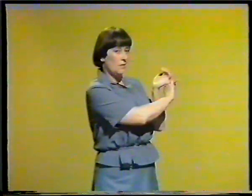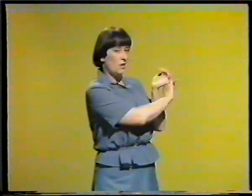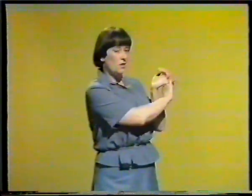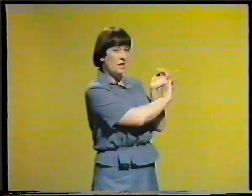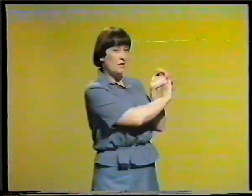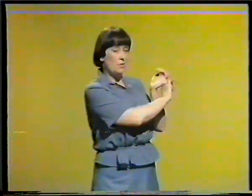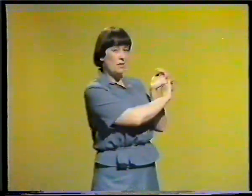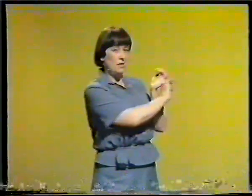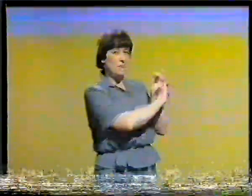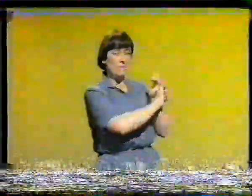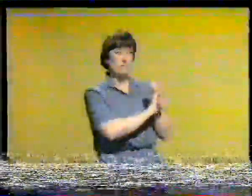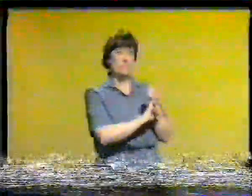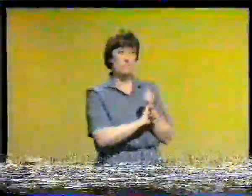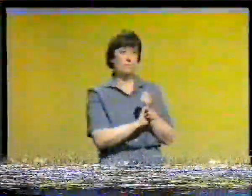onto the end of the word.